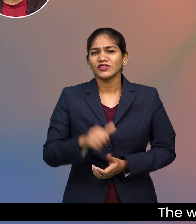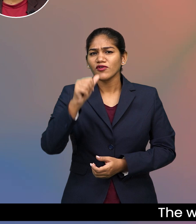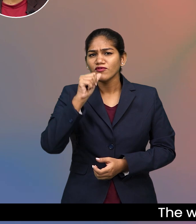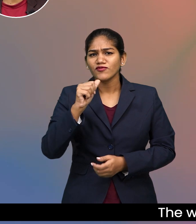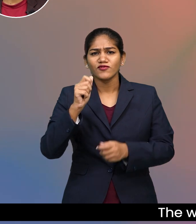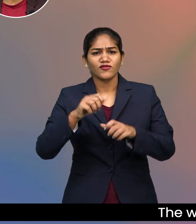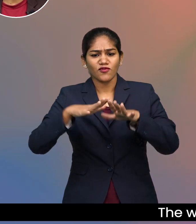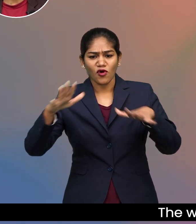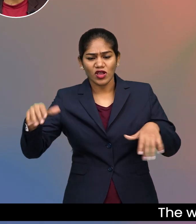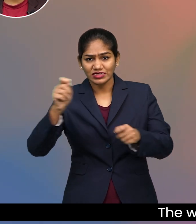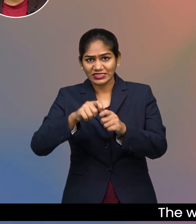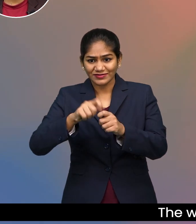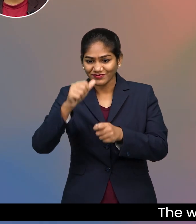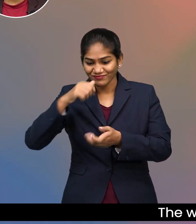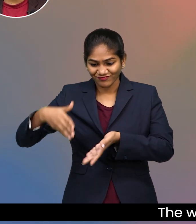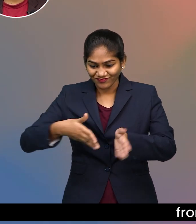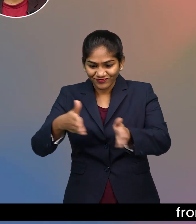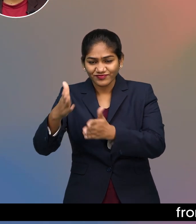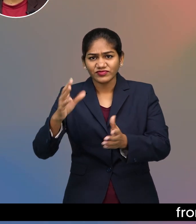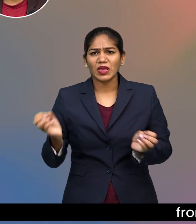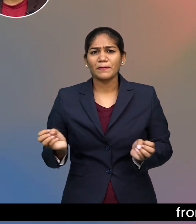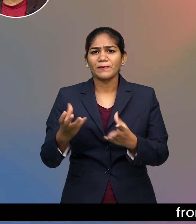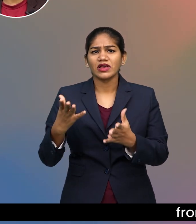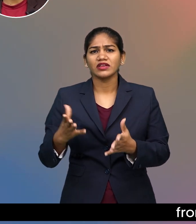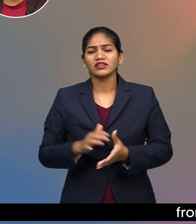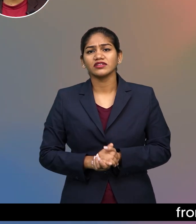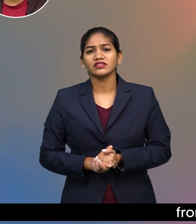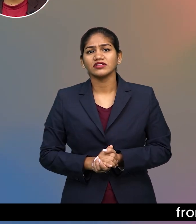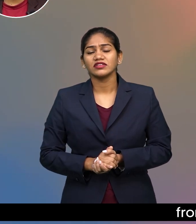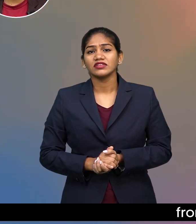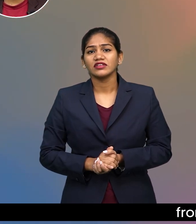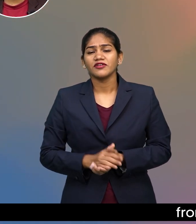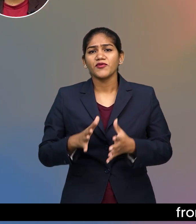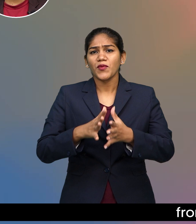The work of a river begins from its very source